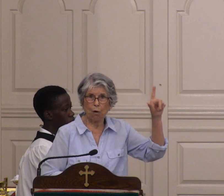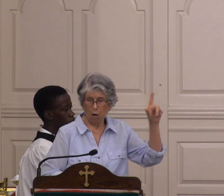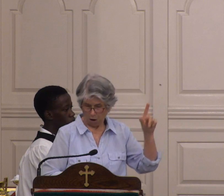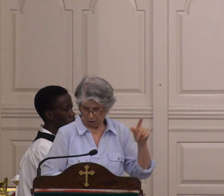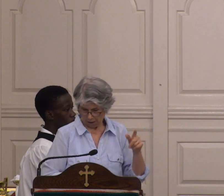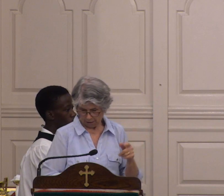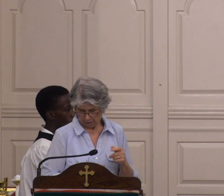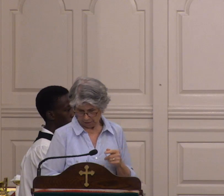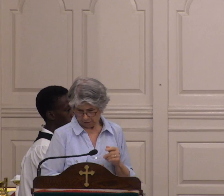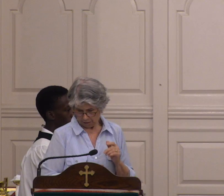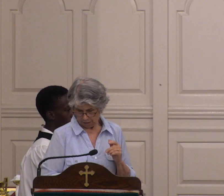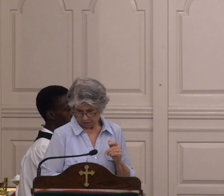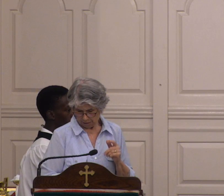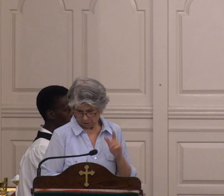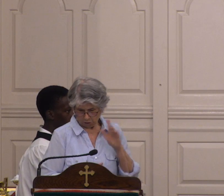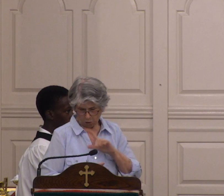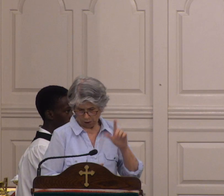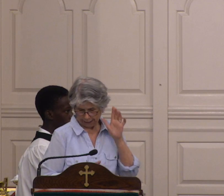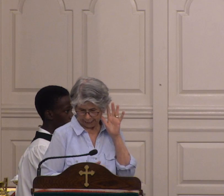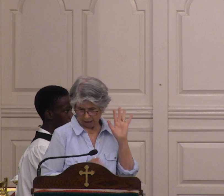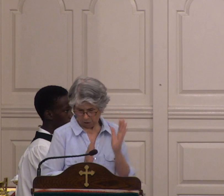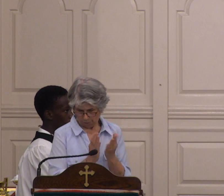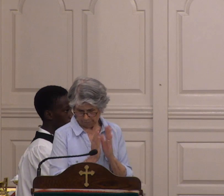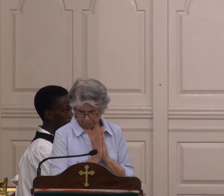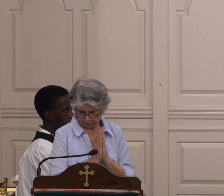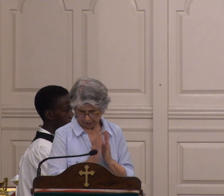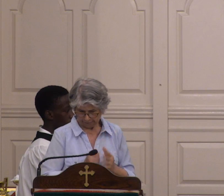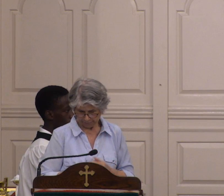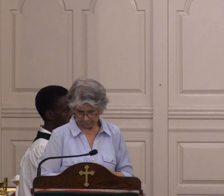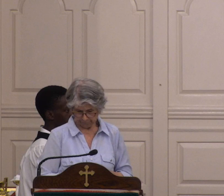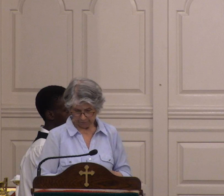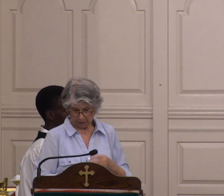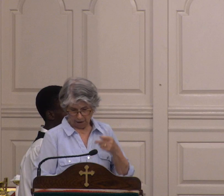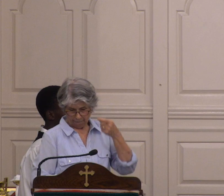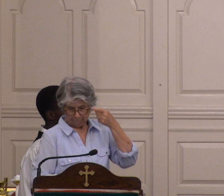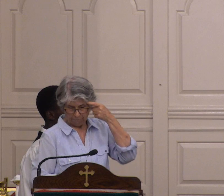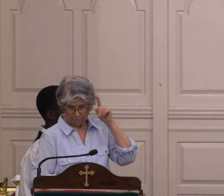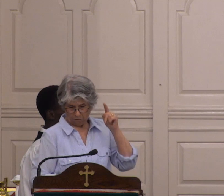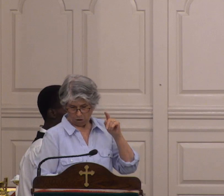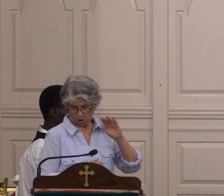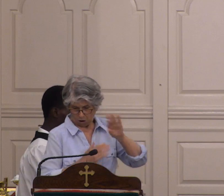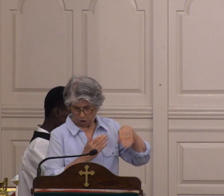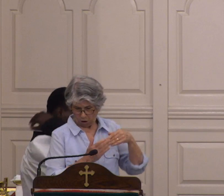we pray to the Lord. Lord, hear our prayer.